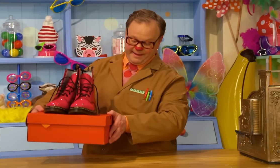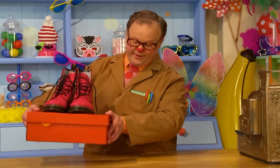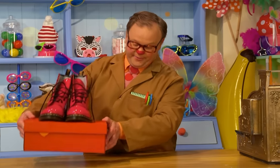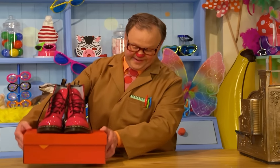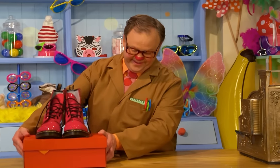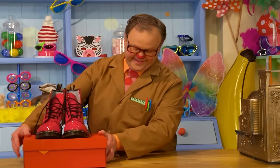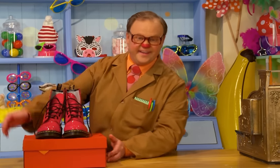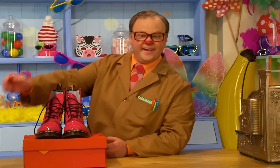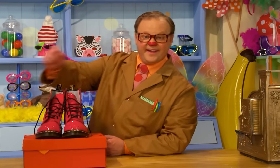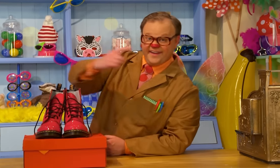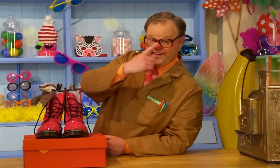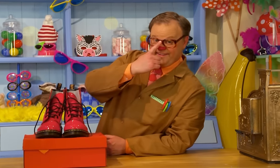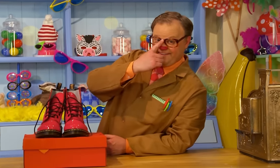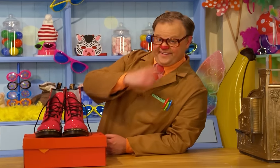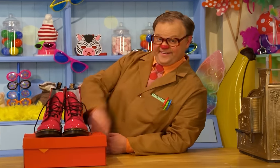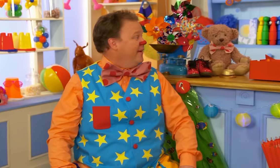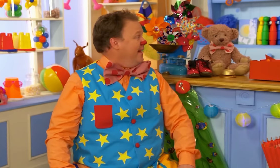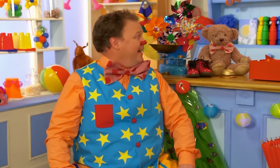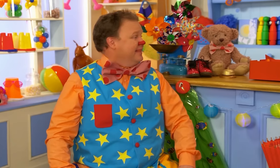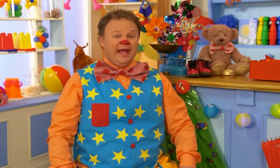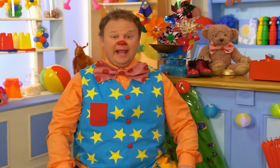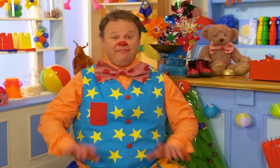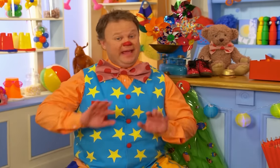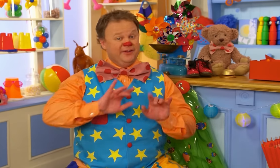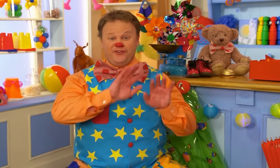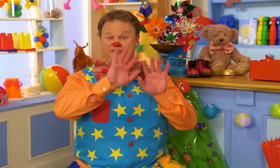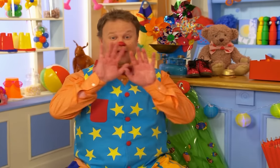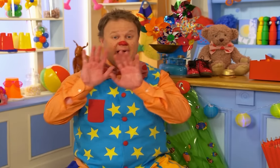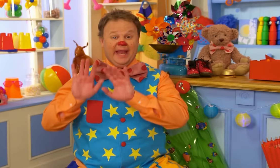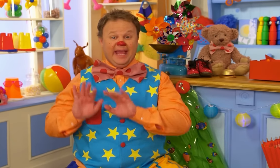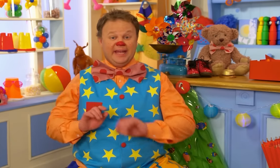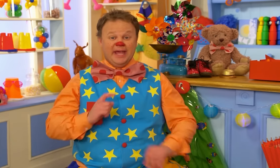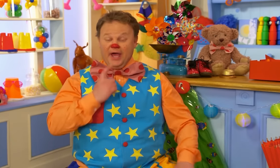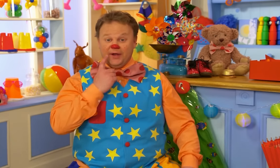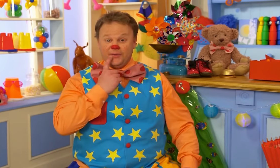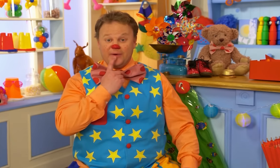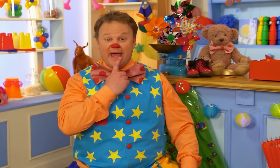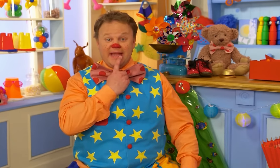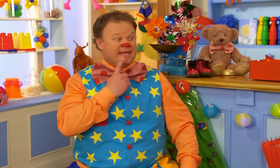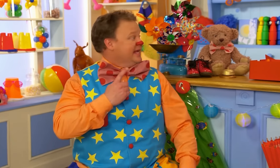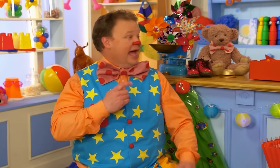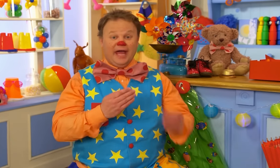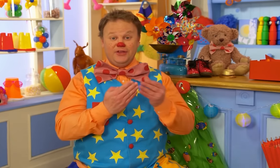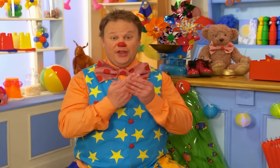Tumble? Wow, they're lovely and shiny and red. And